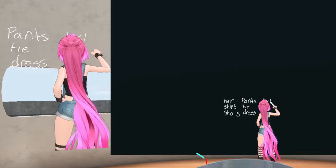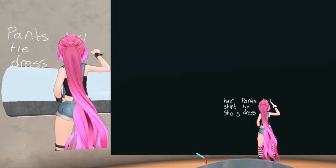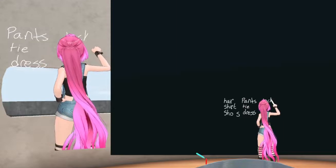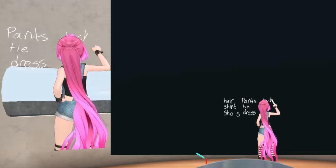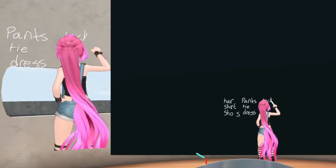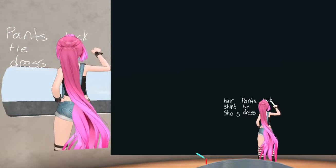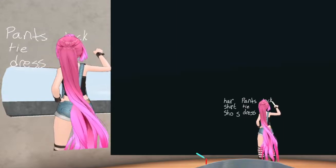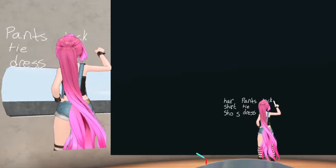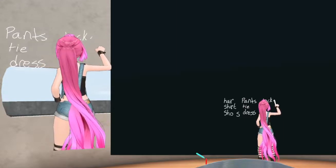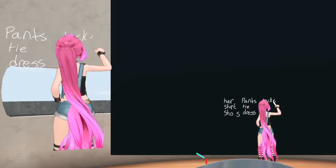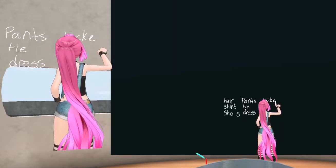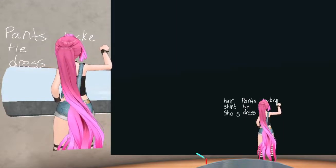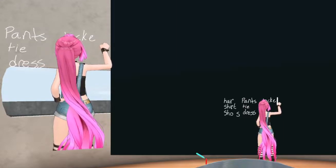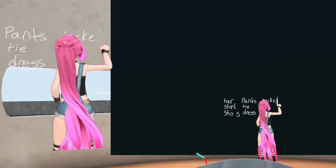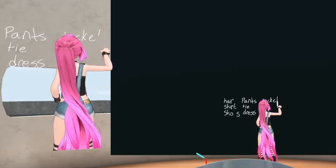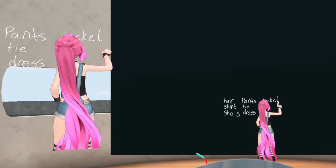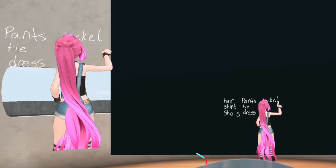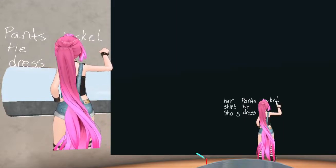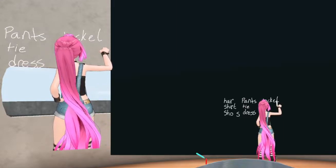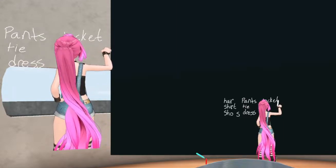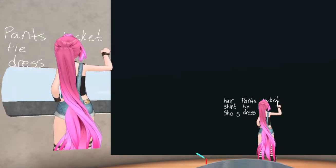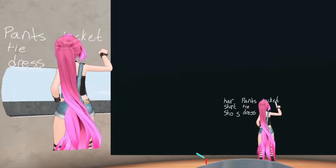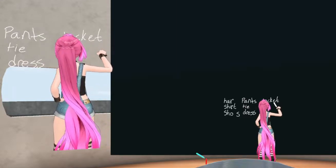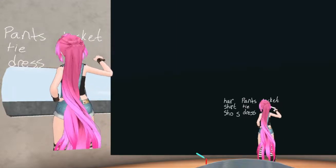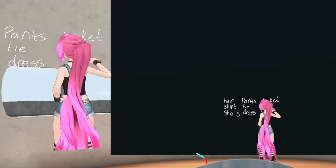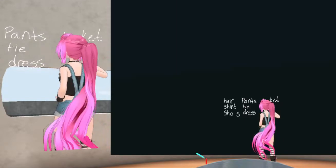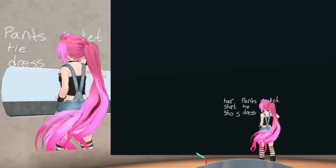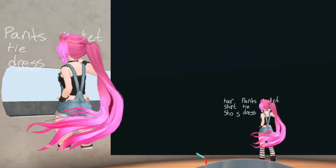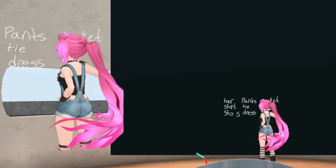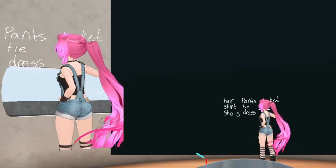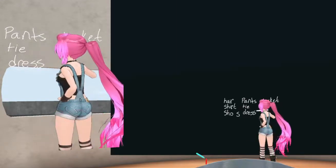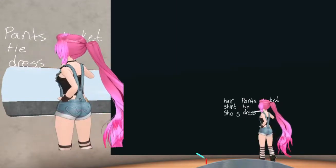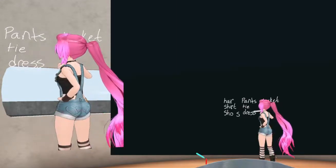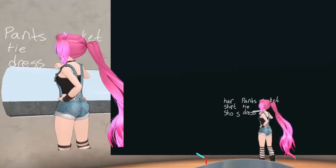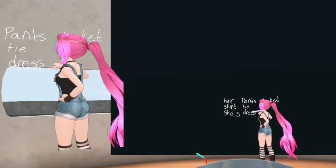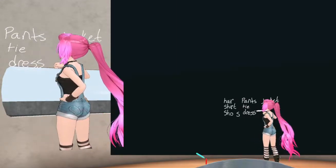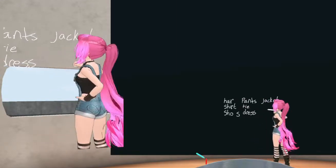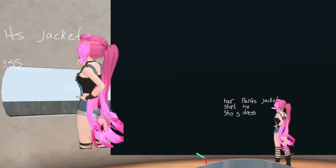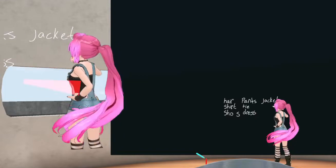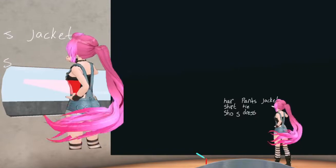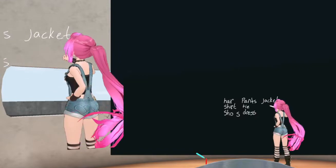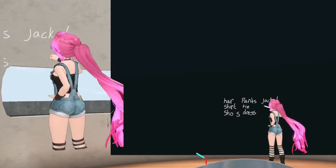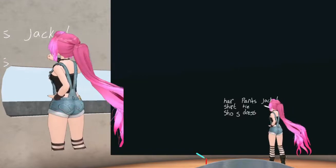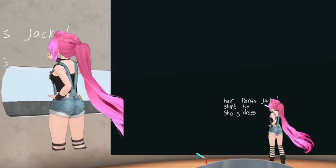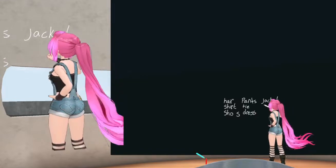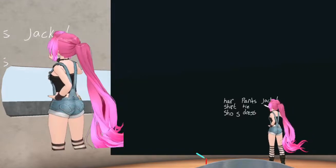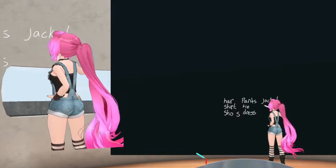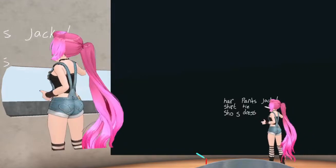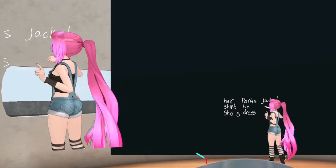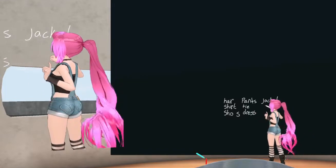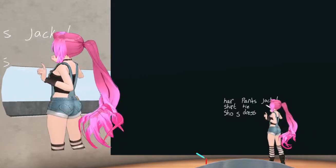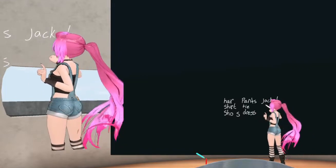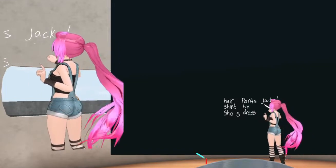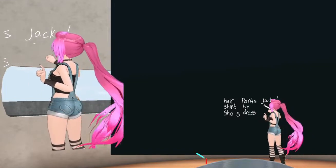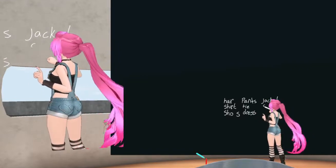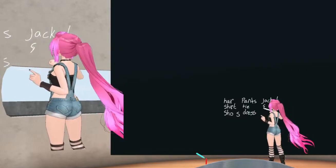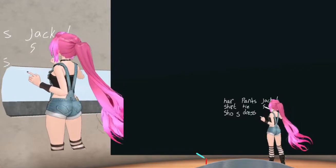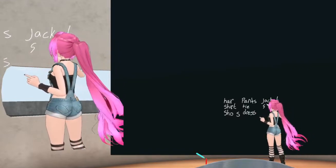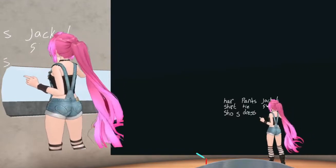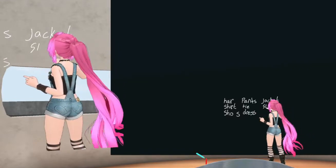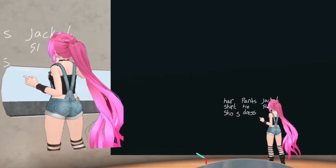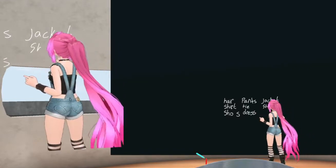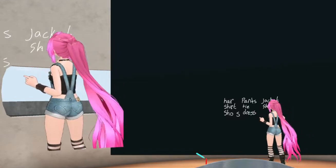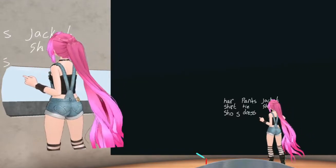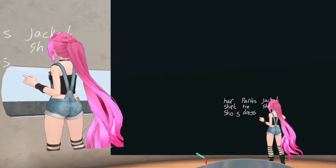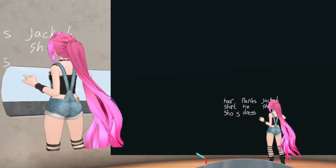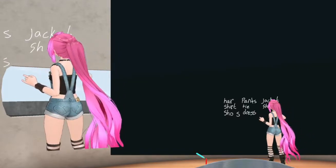Shorts? Is that how you spell jacket? We already got short. Yeah, that's correct. Not bad. Bow tie is just the same as